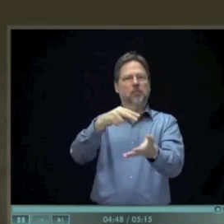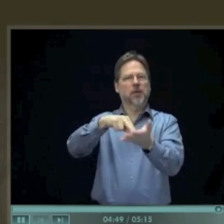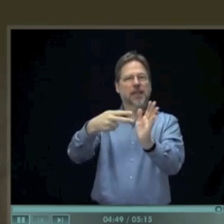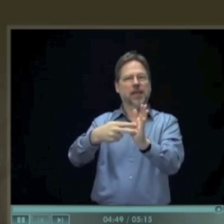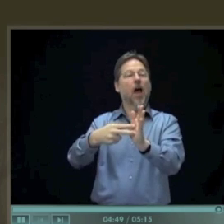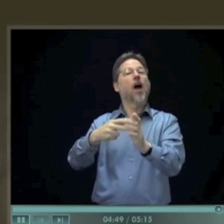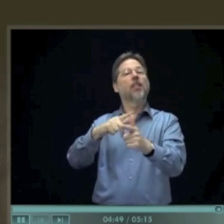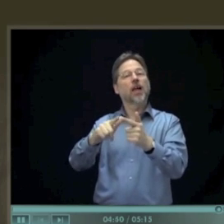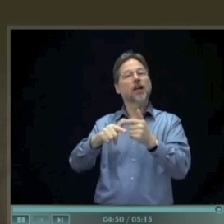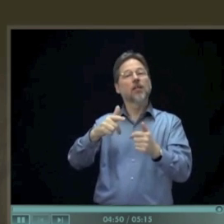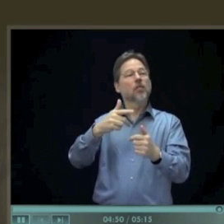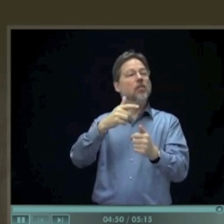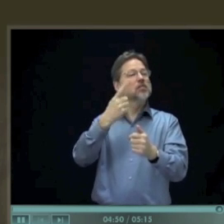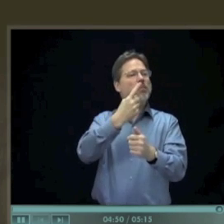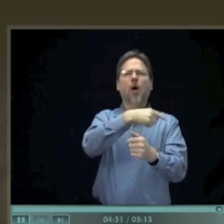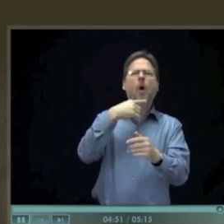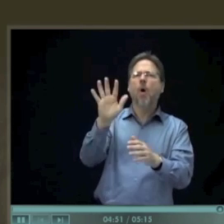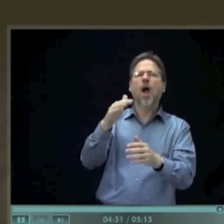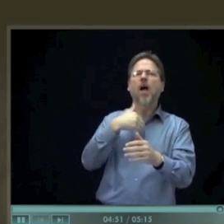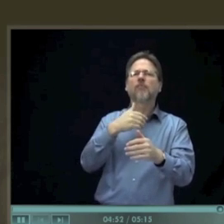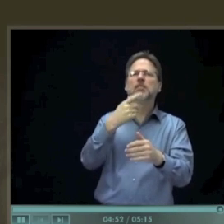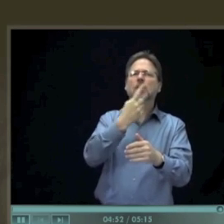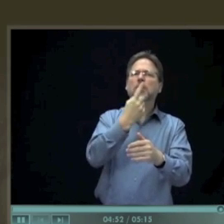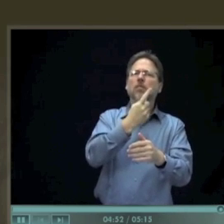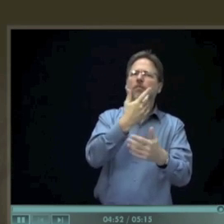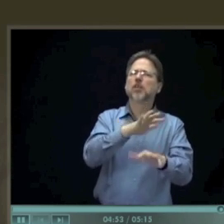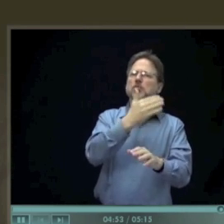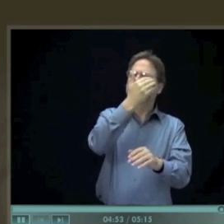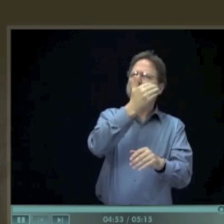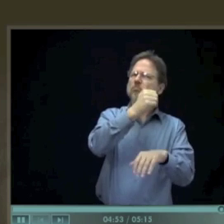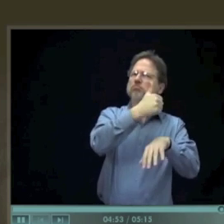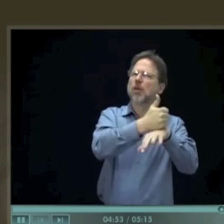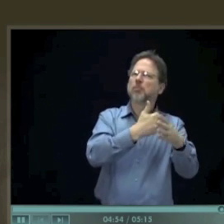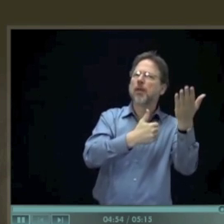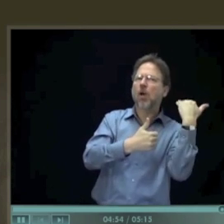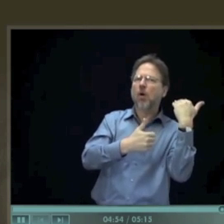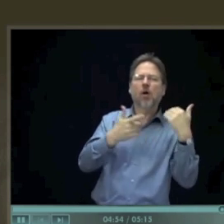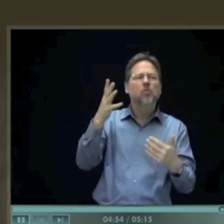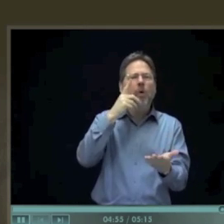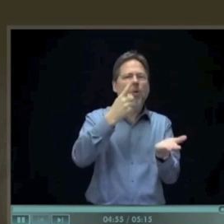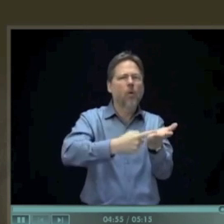and they establish meaning based on what something looks like.